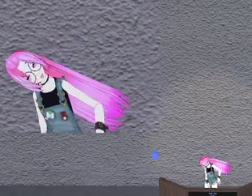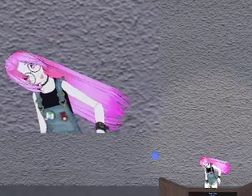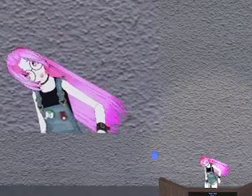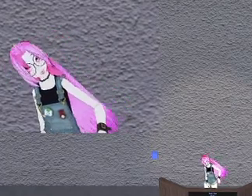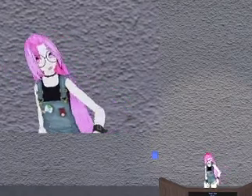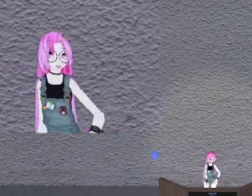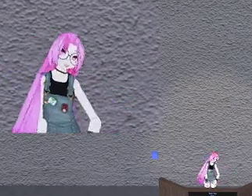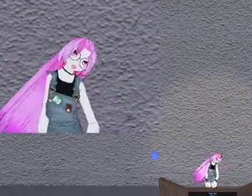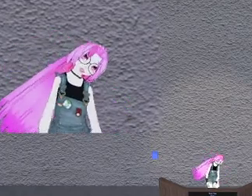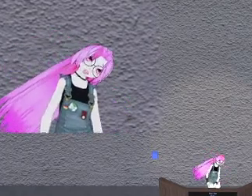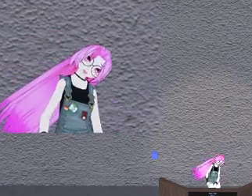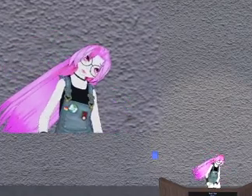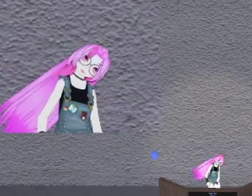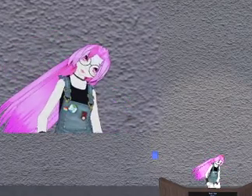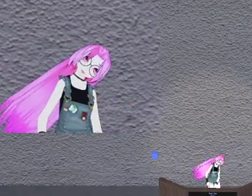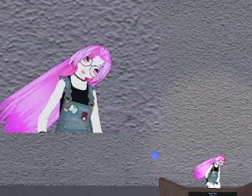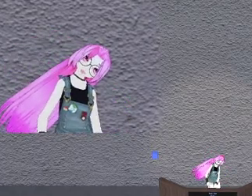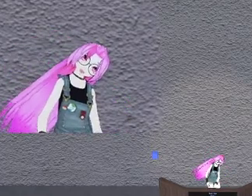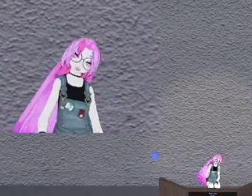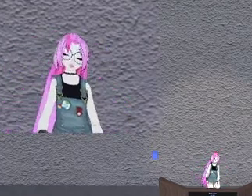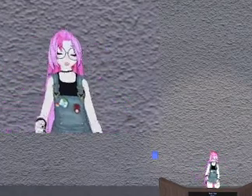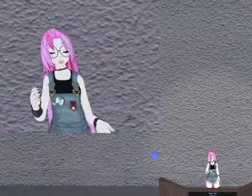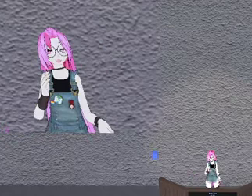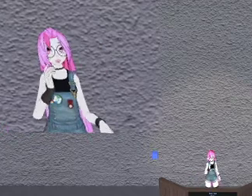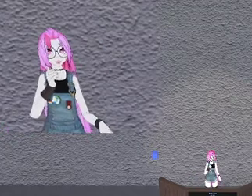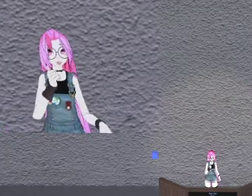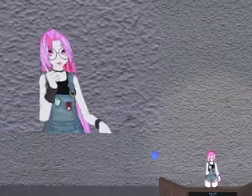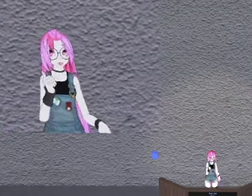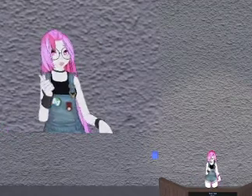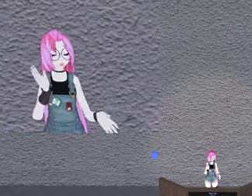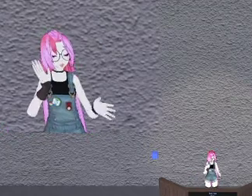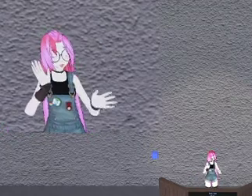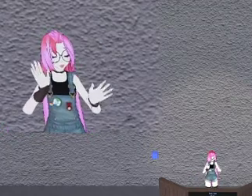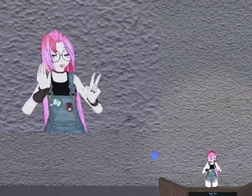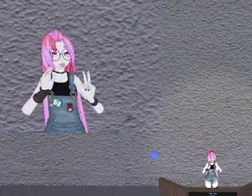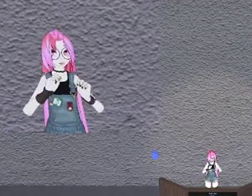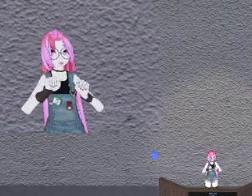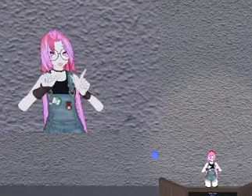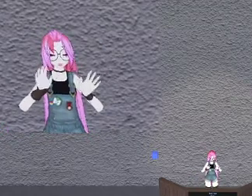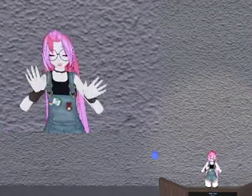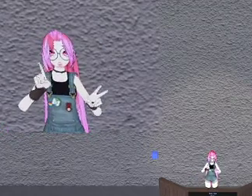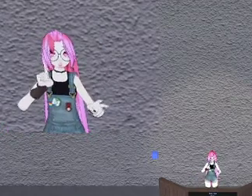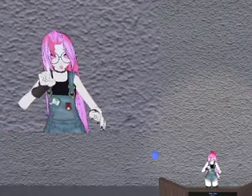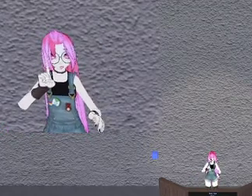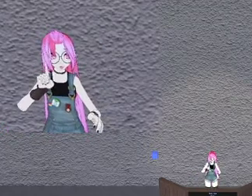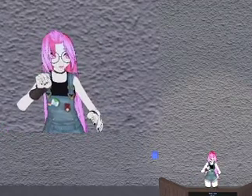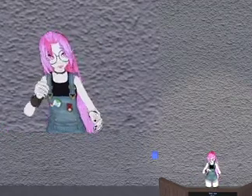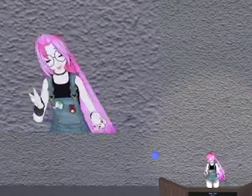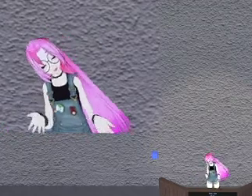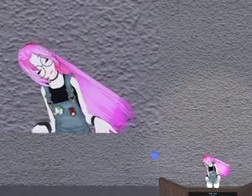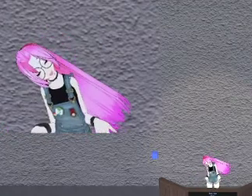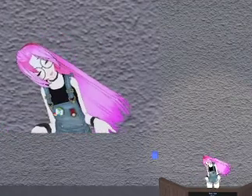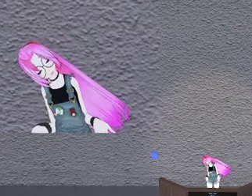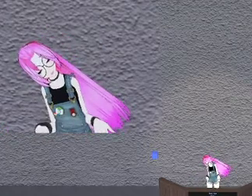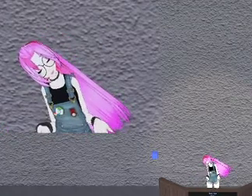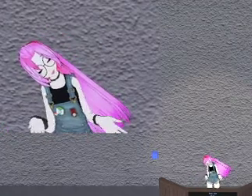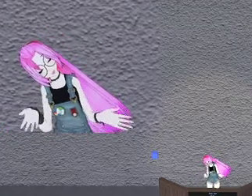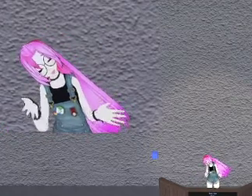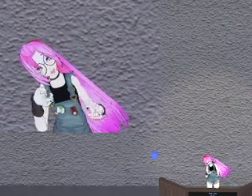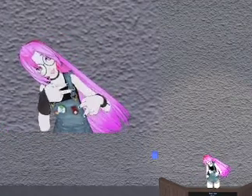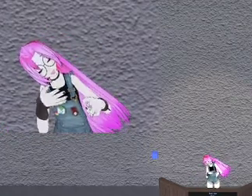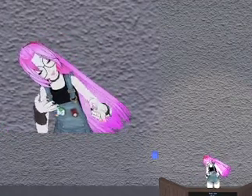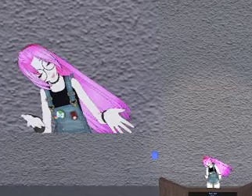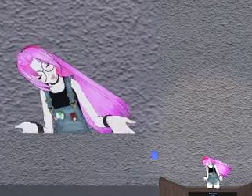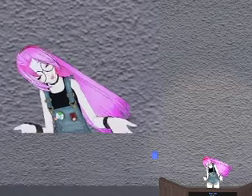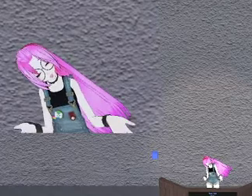in, like literally go like this, like, huh? Like you kind of look silly, but like that's how you're gonna express, this is a question, huh? Like,